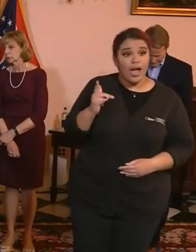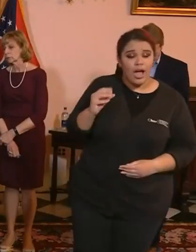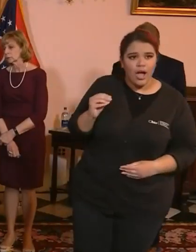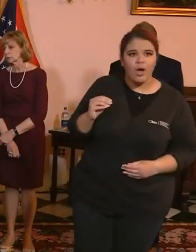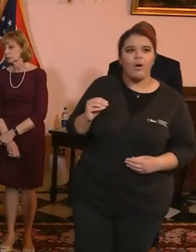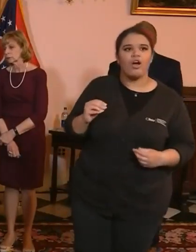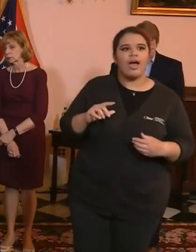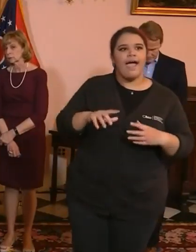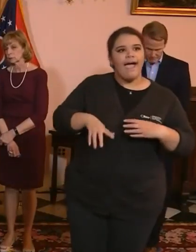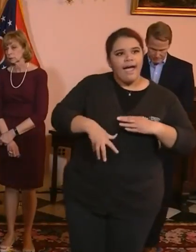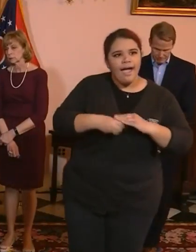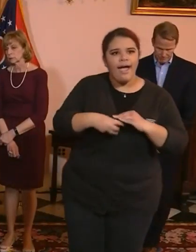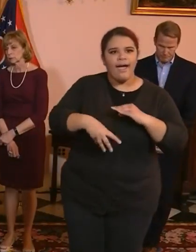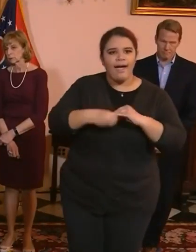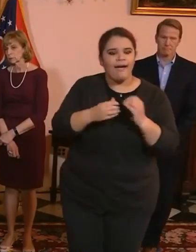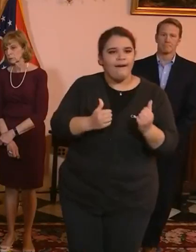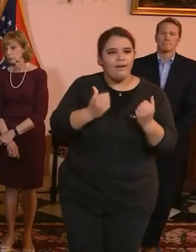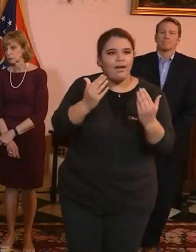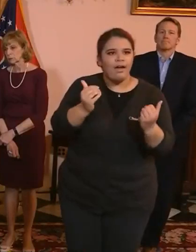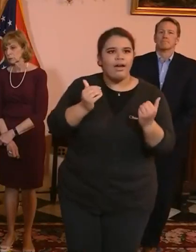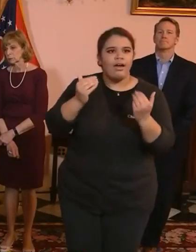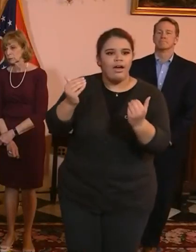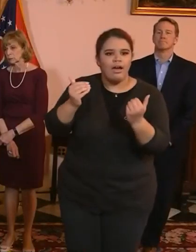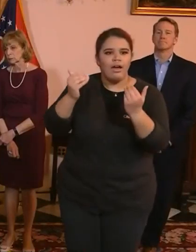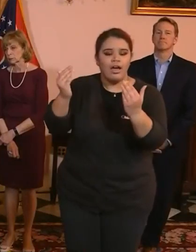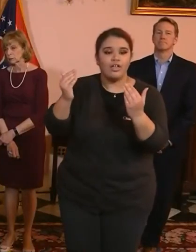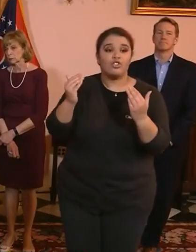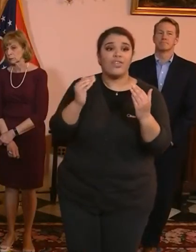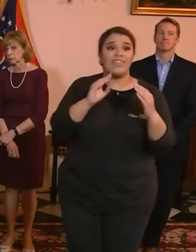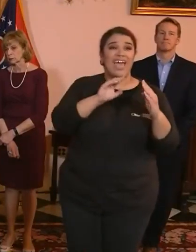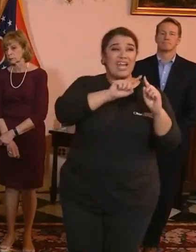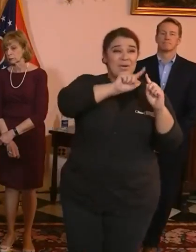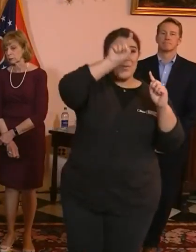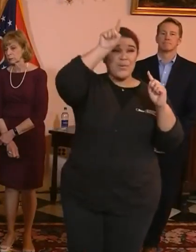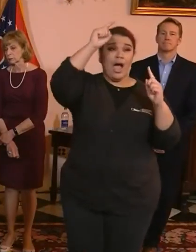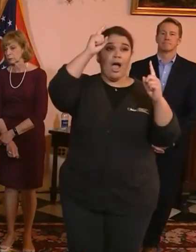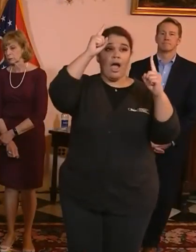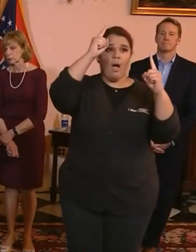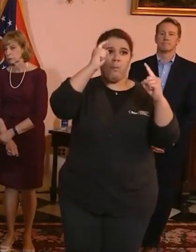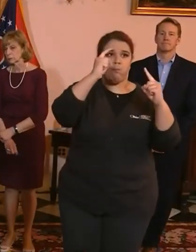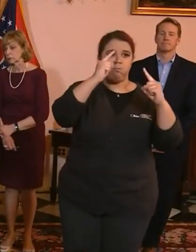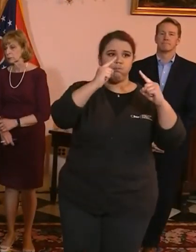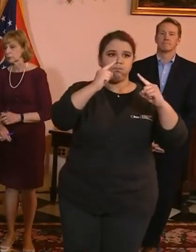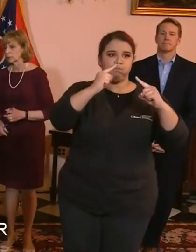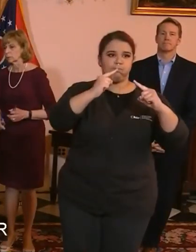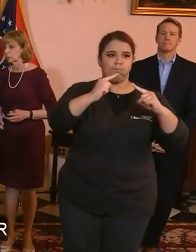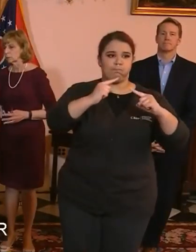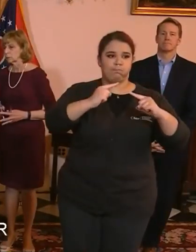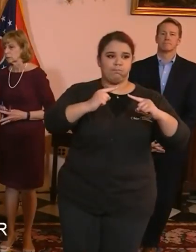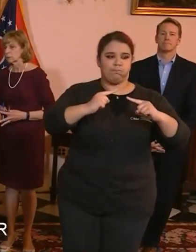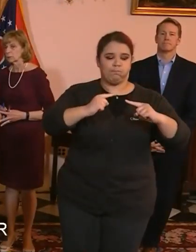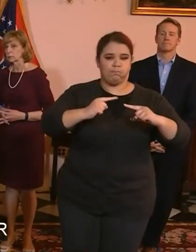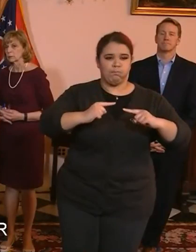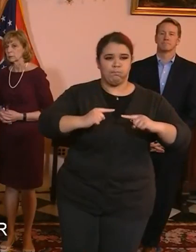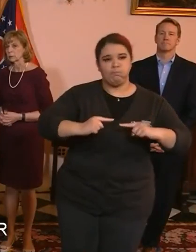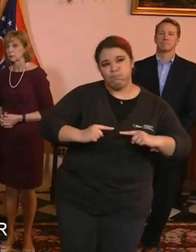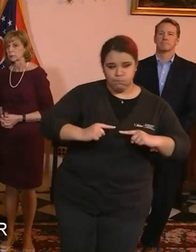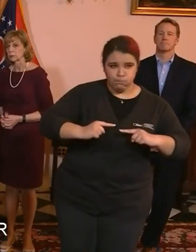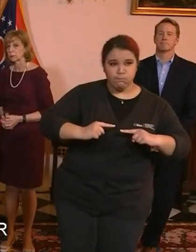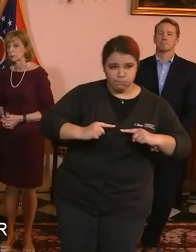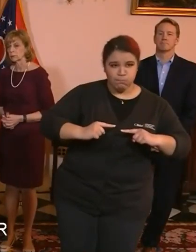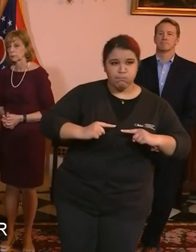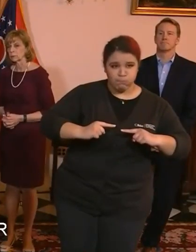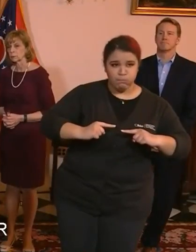keep lowering the curve for hospital capacity. That spreads out actually when the peak will be. So the better we are, the